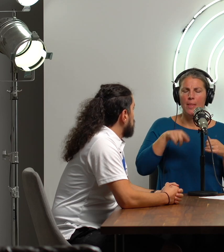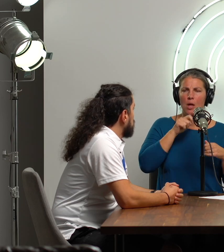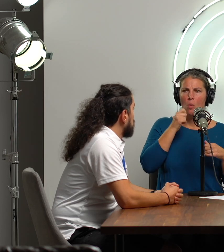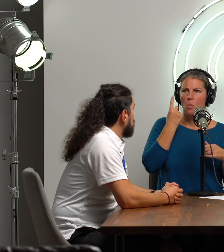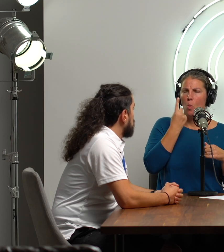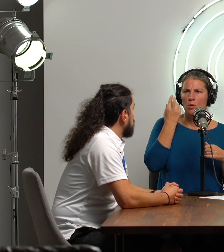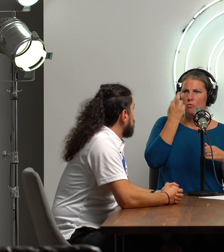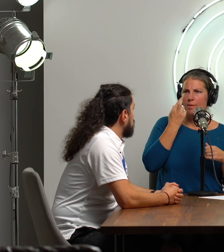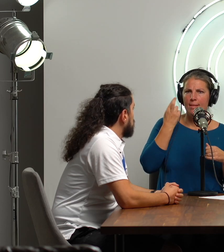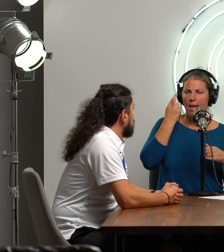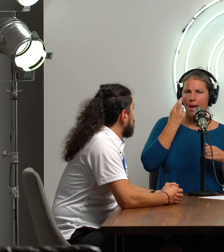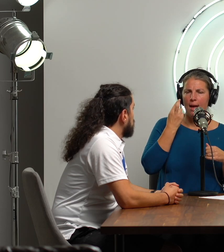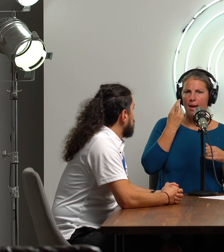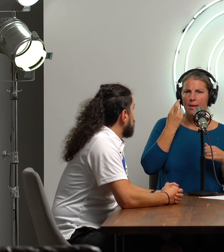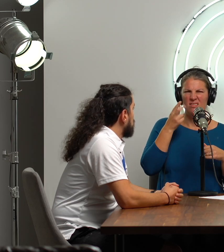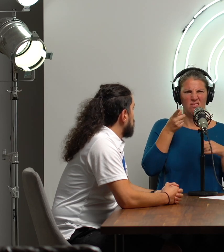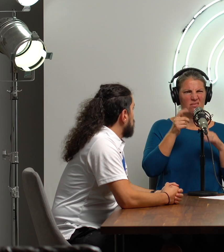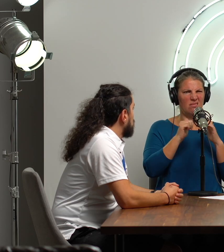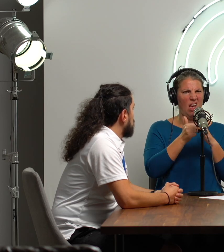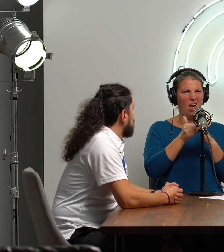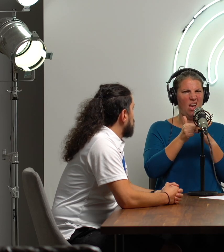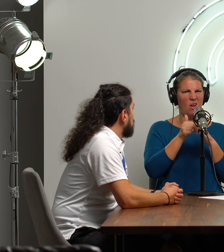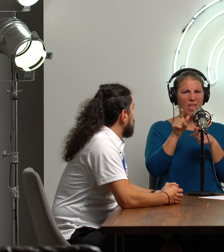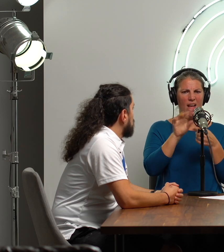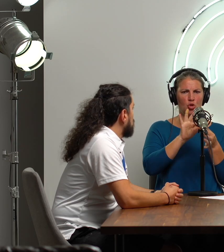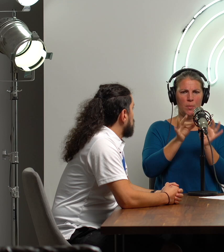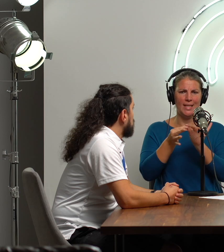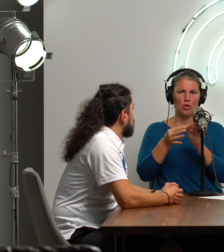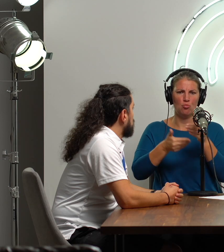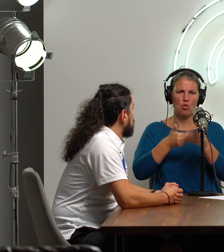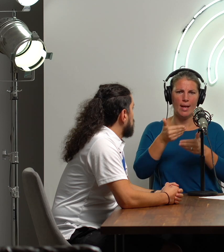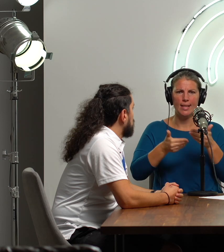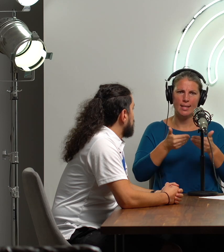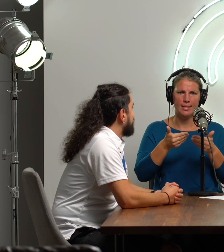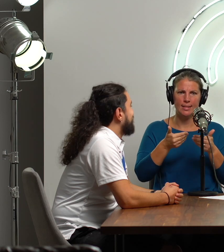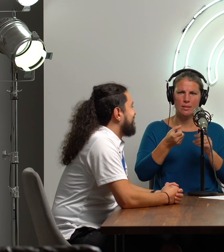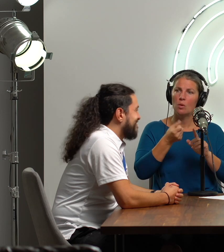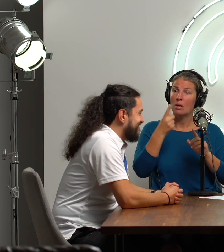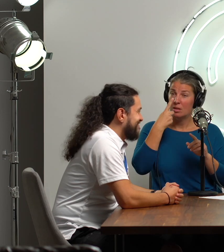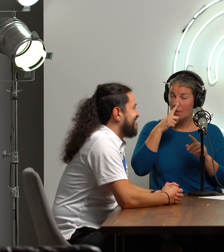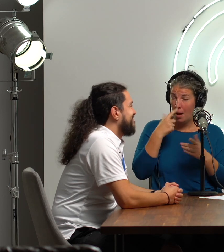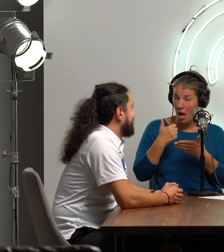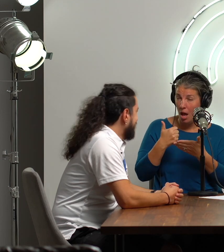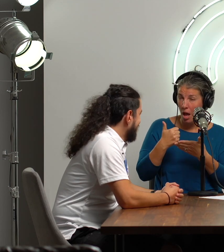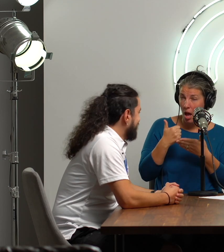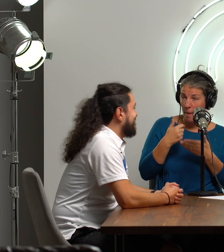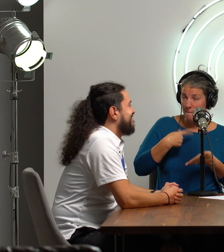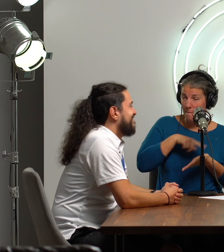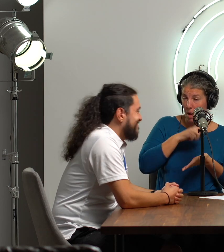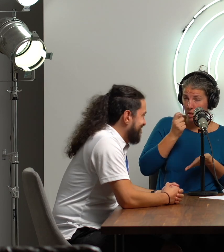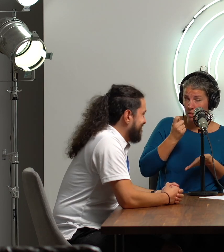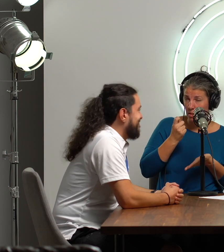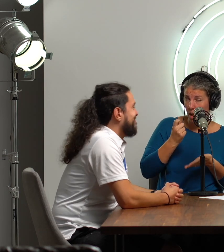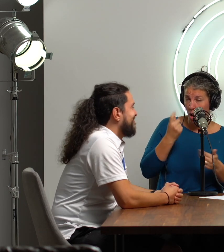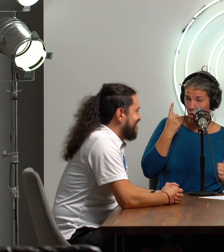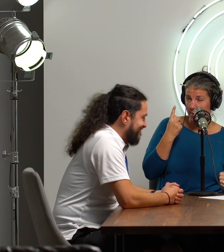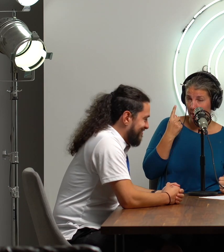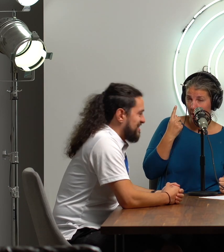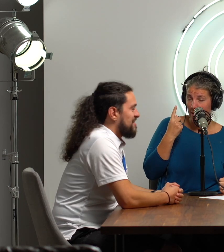how the interpretation process goes so could you just help us just understand if we